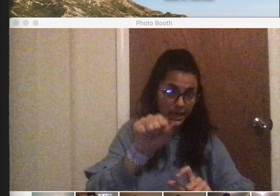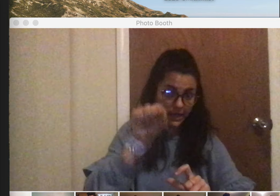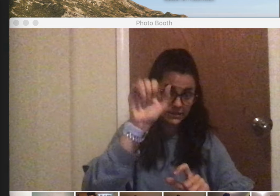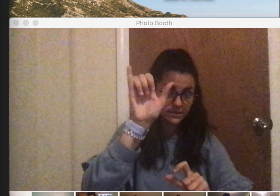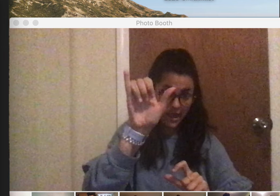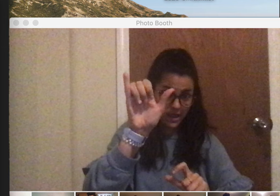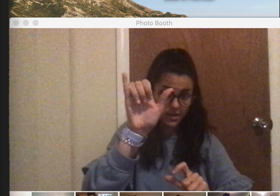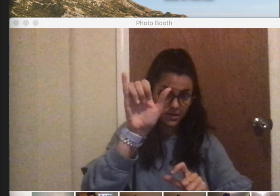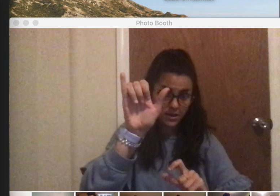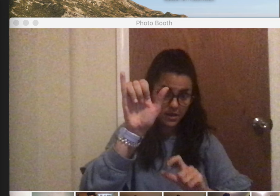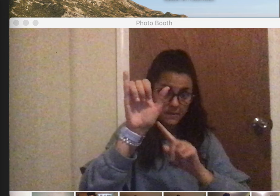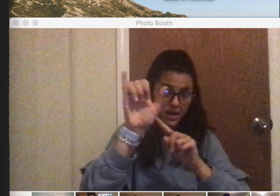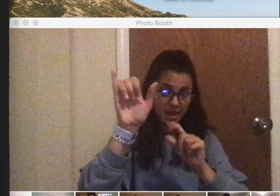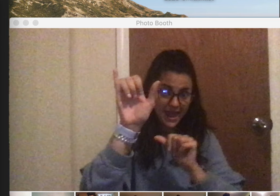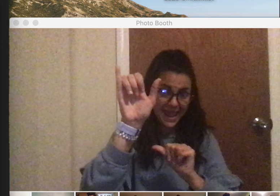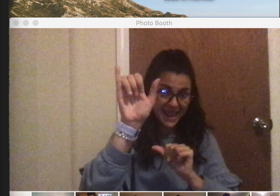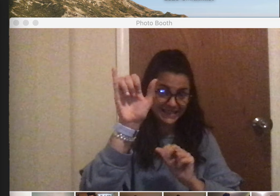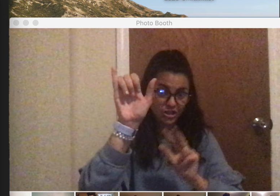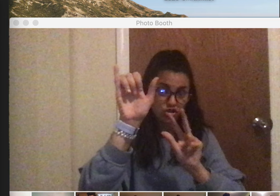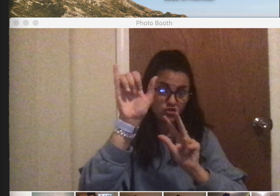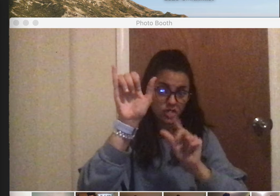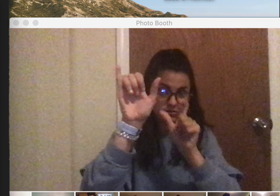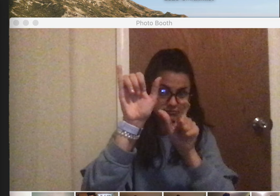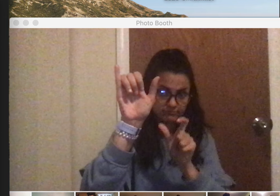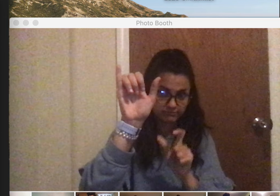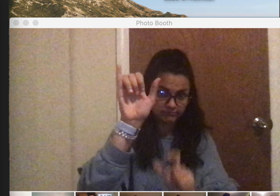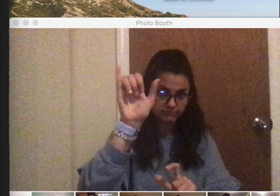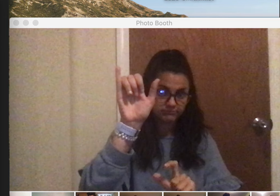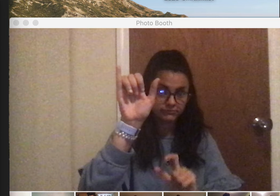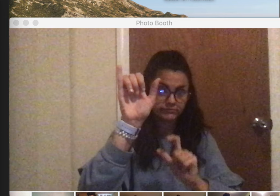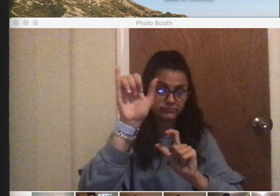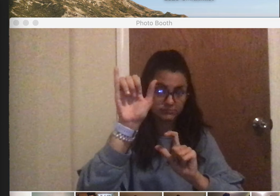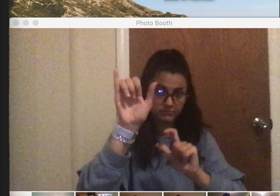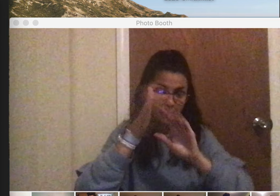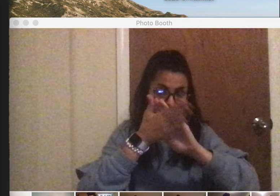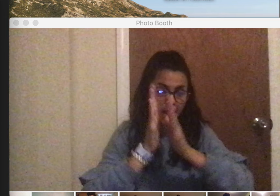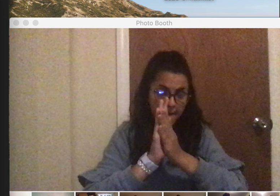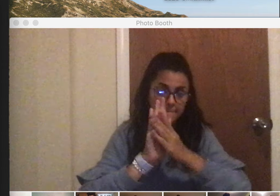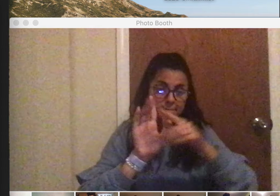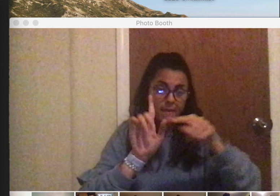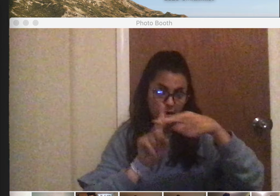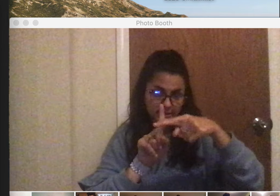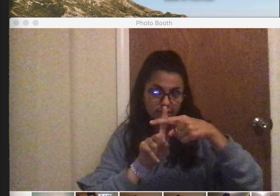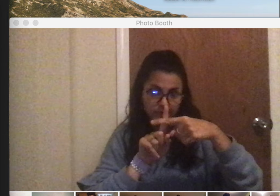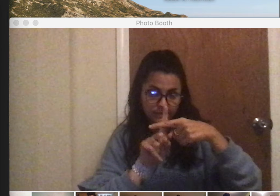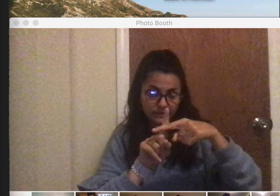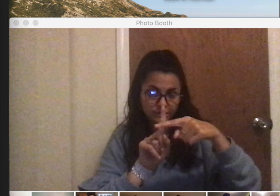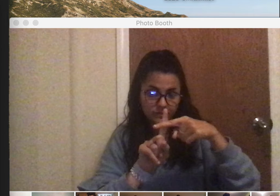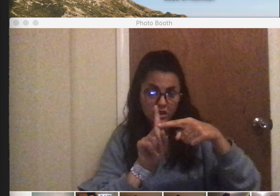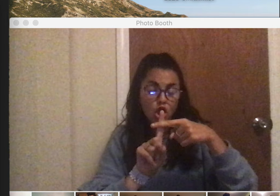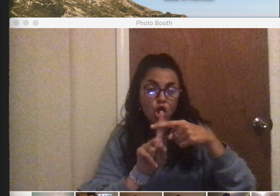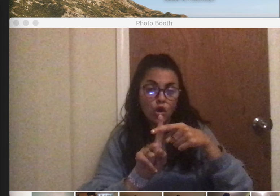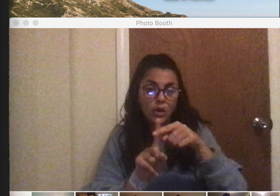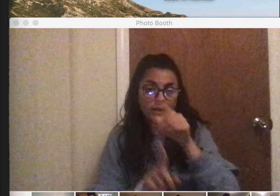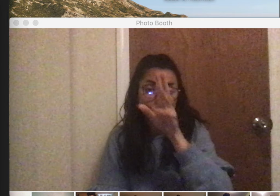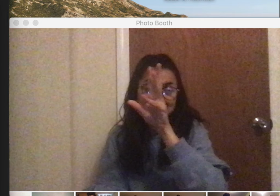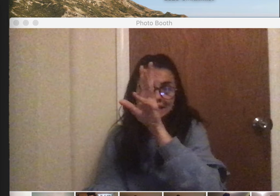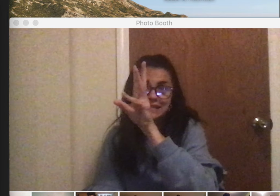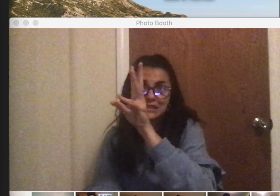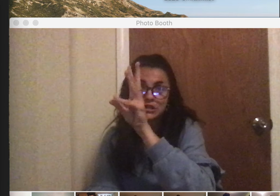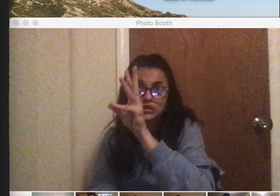And now learning one other rule that we just went over, we know b to the 0 power is 1, so it's going to be 6